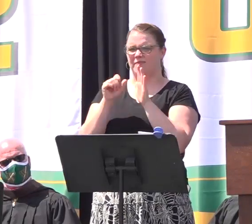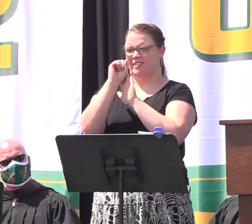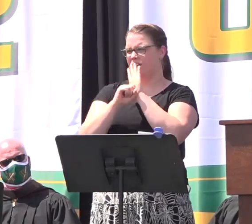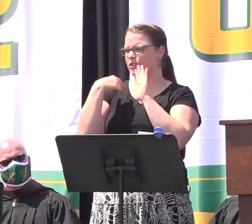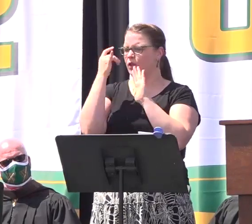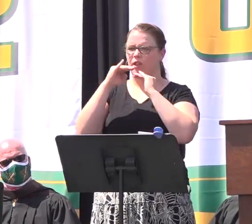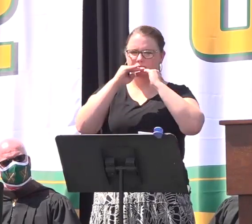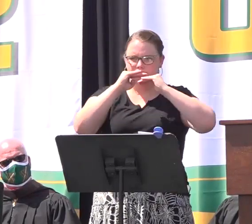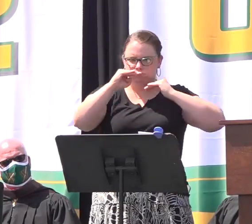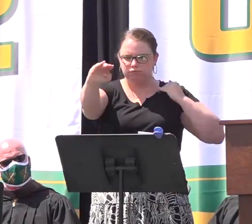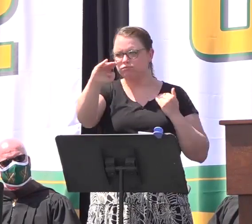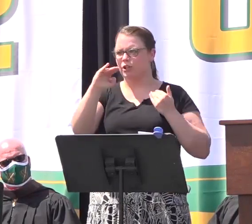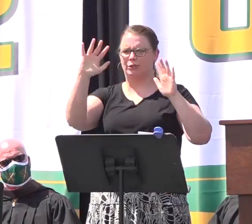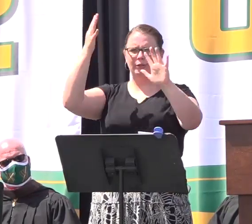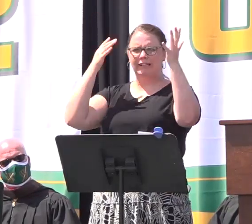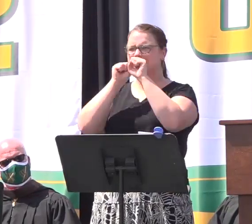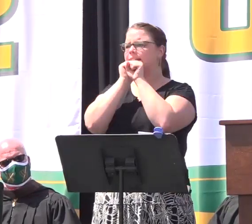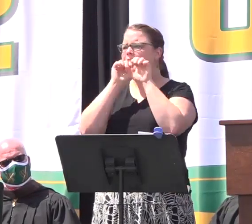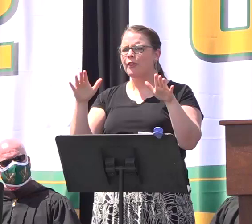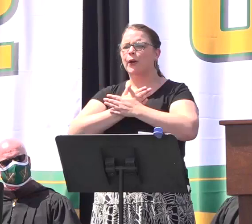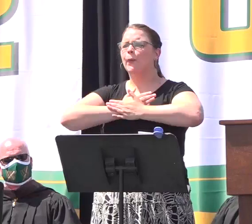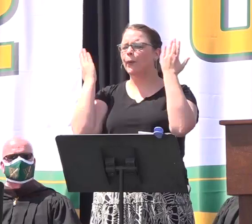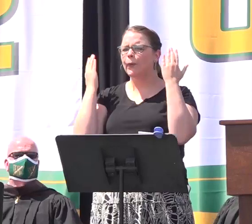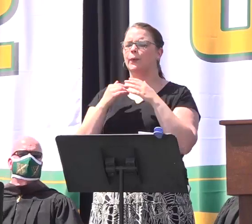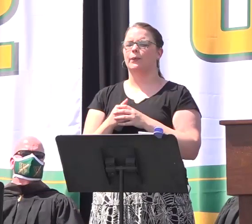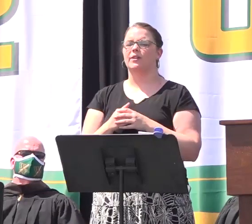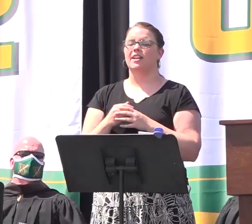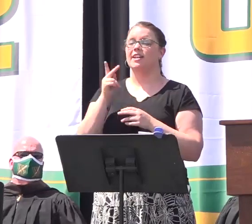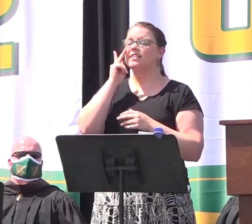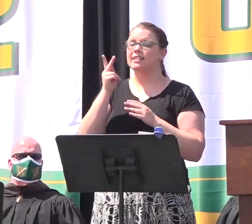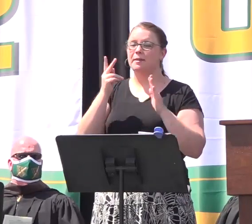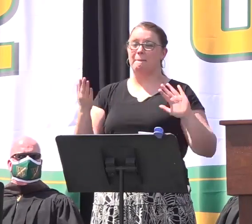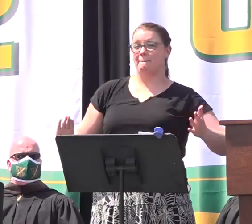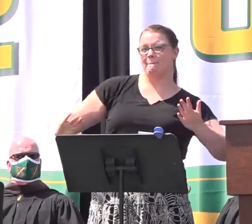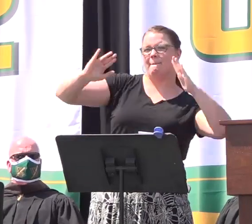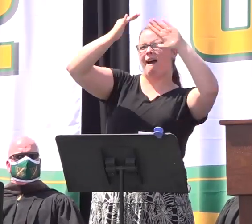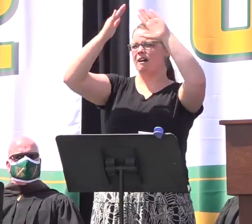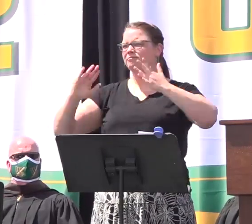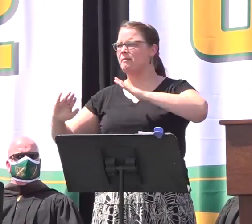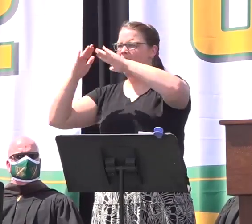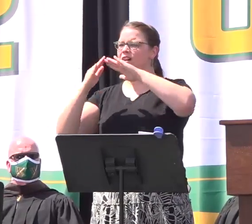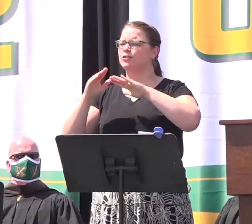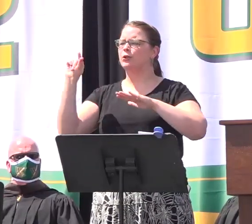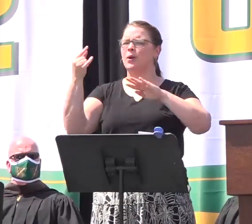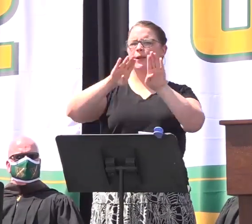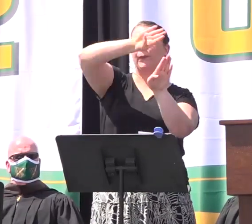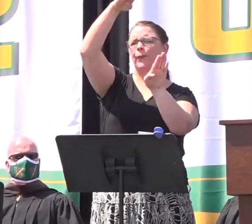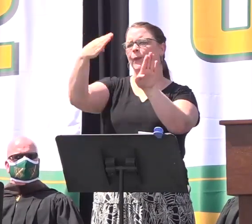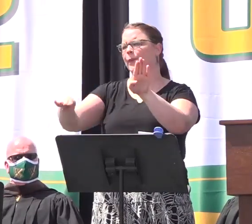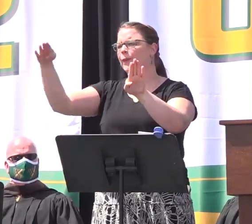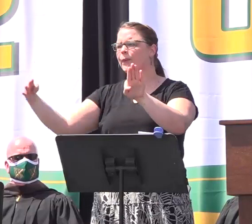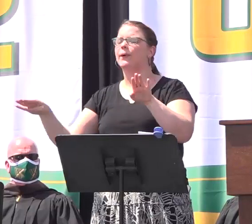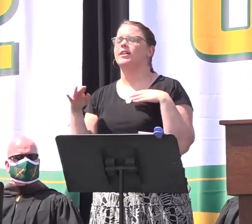no trees. We also saw huge mountains, green valleys. It was quite a trip. We went out,